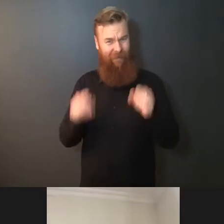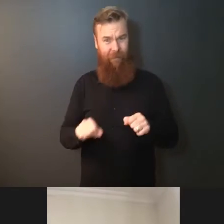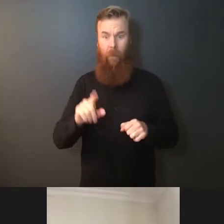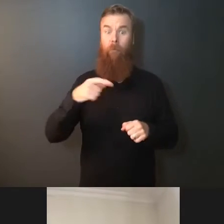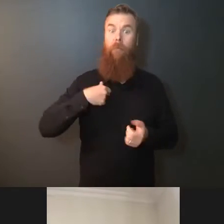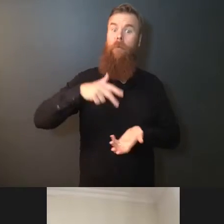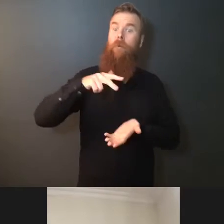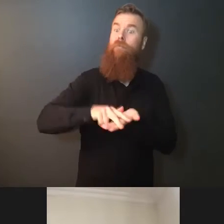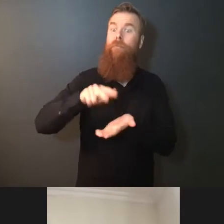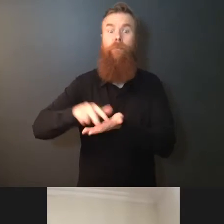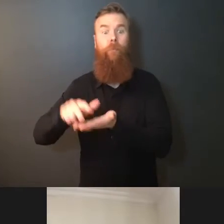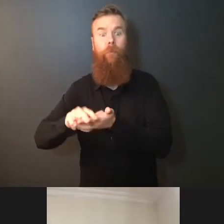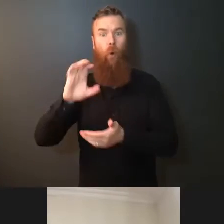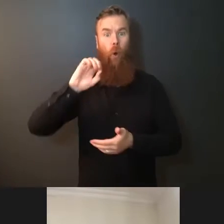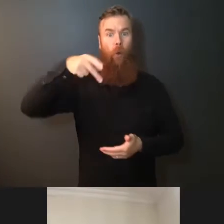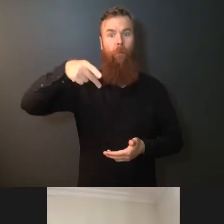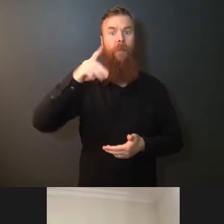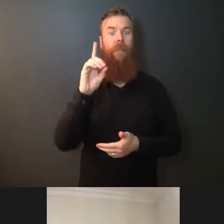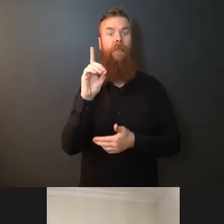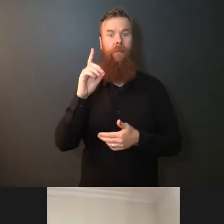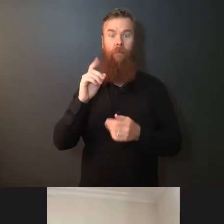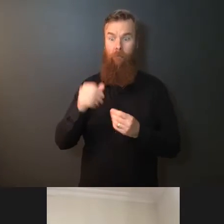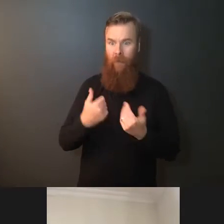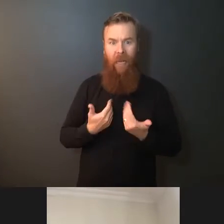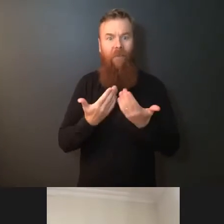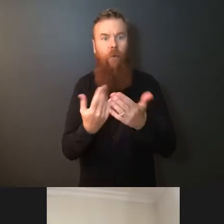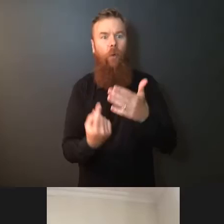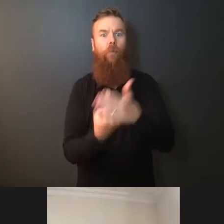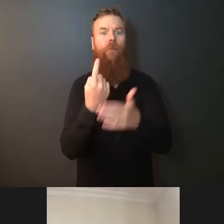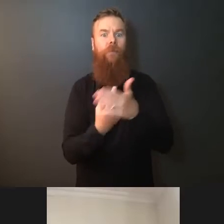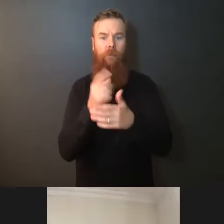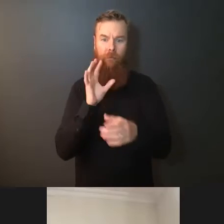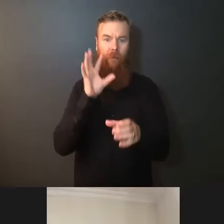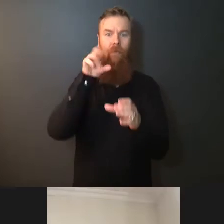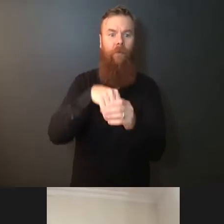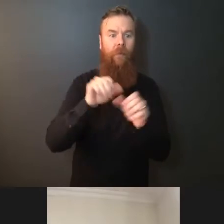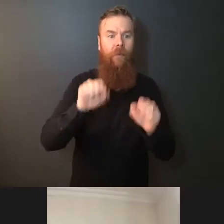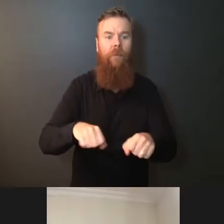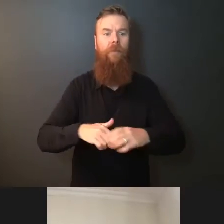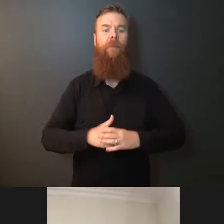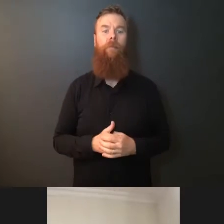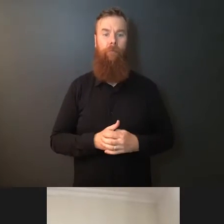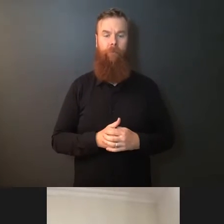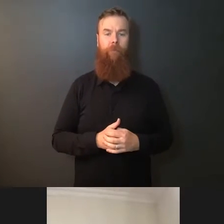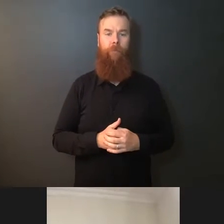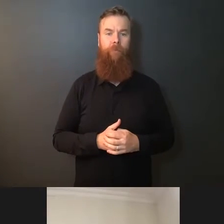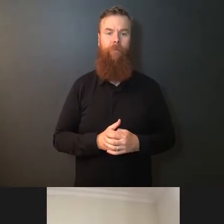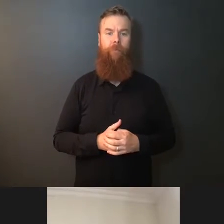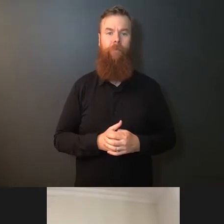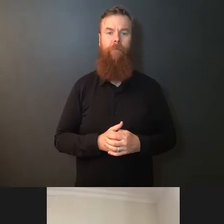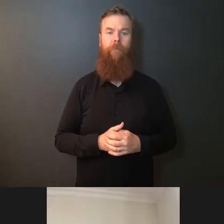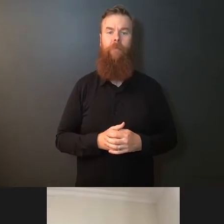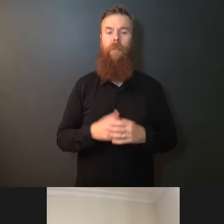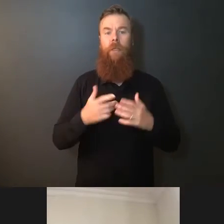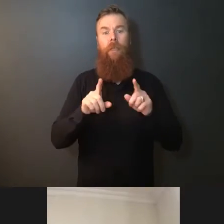give us space and opportunities. Having something like a youth council inside the DPO can be an interesting